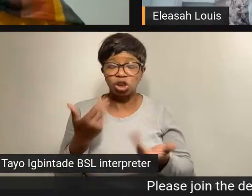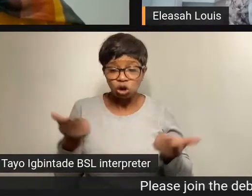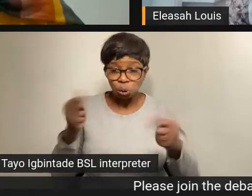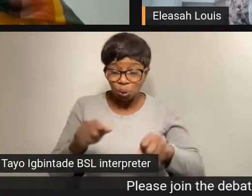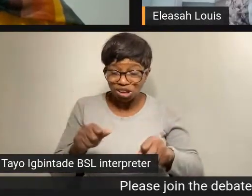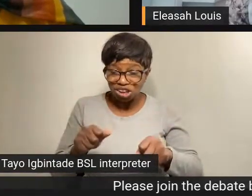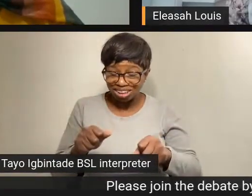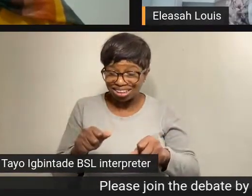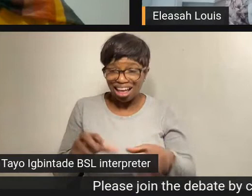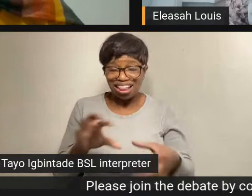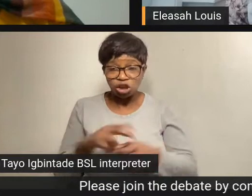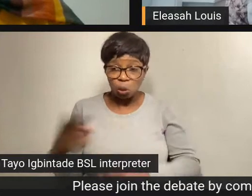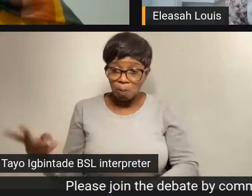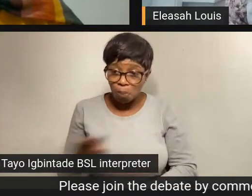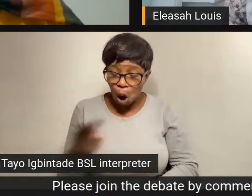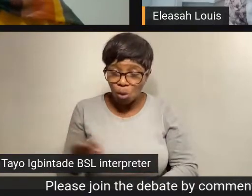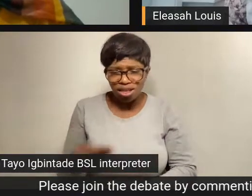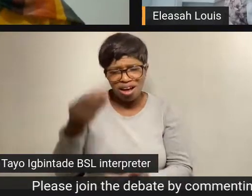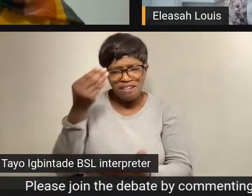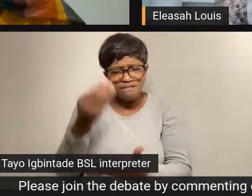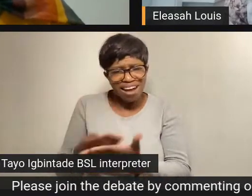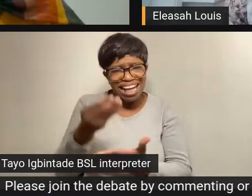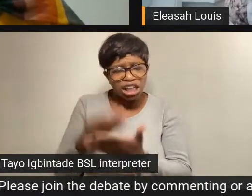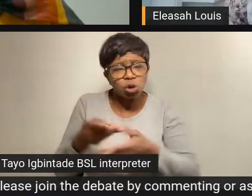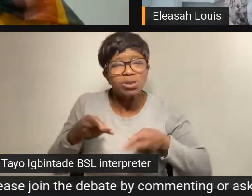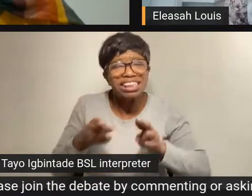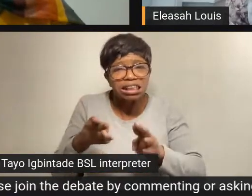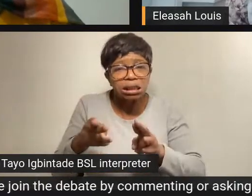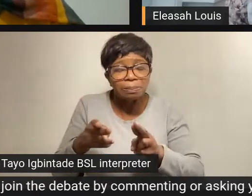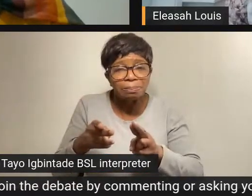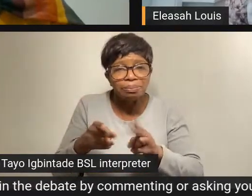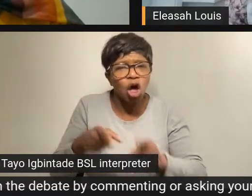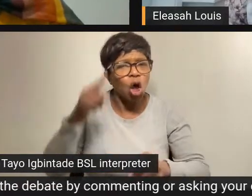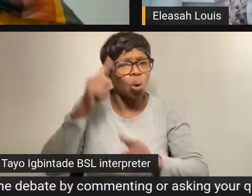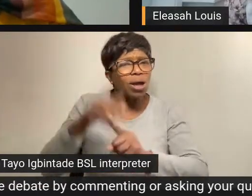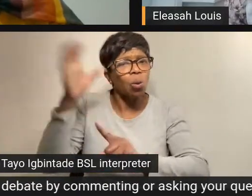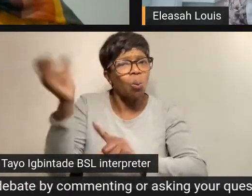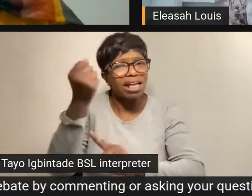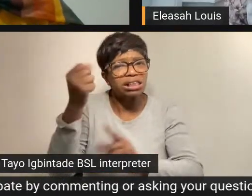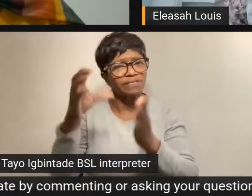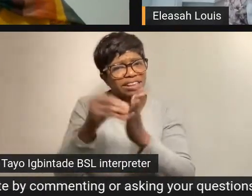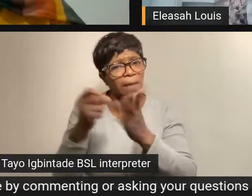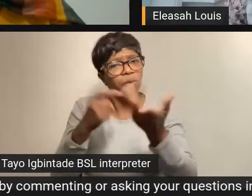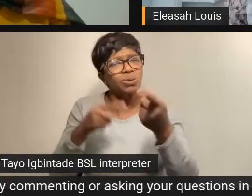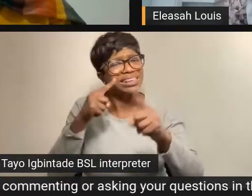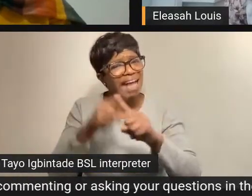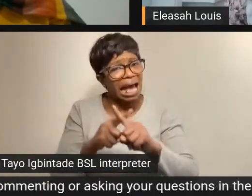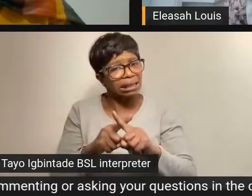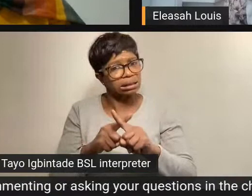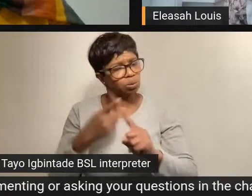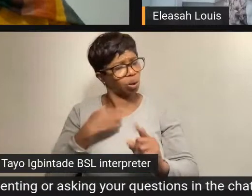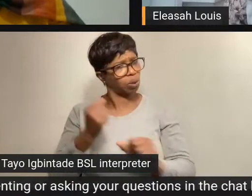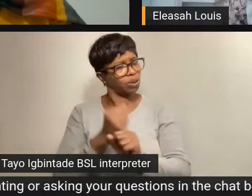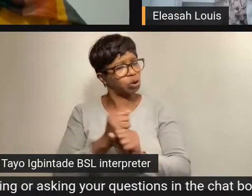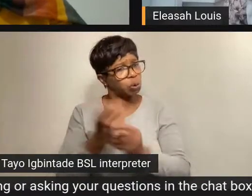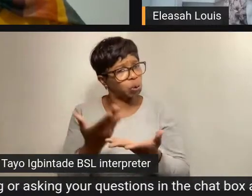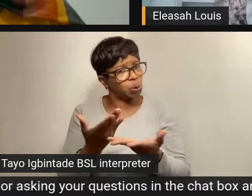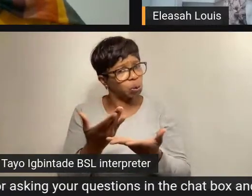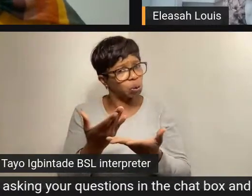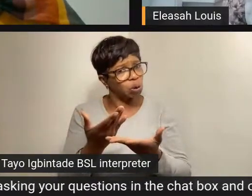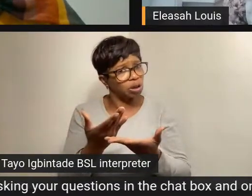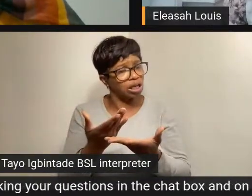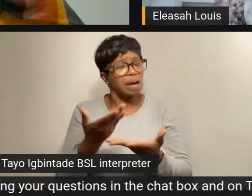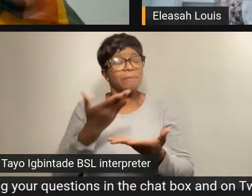financial systems, the quick wins, taxation. What can we do about taxation? But in order for us to have that